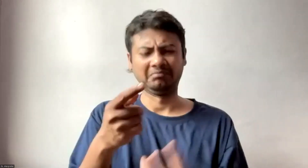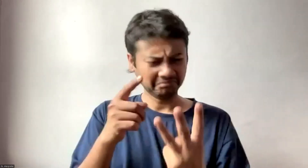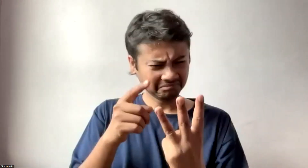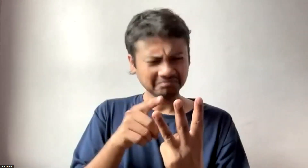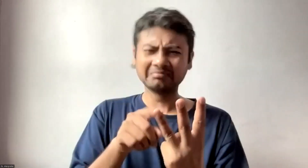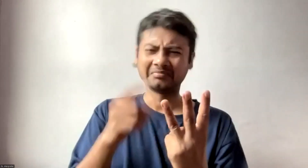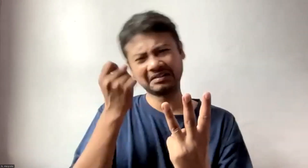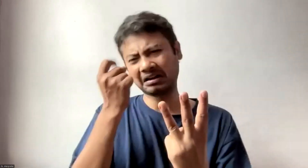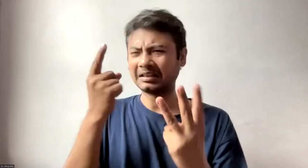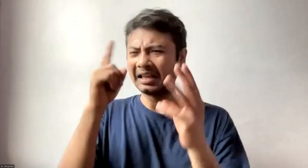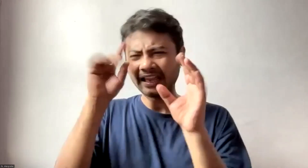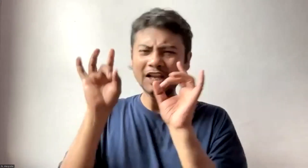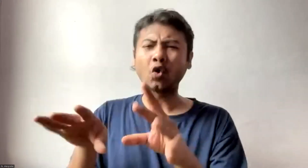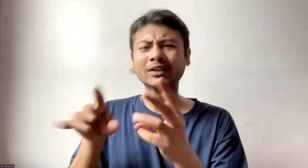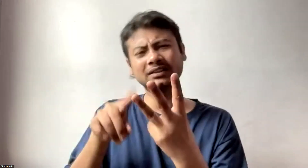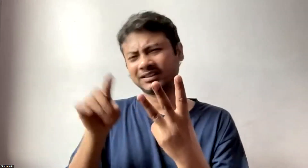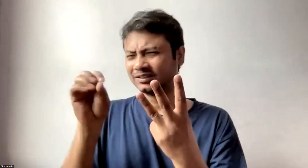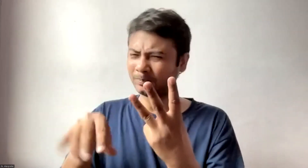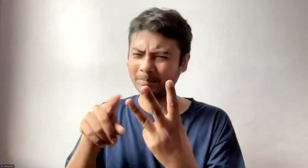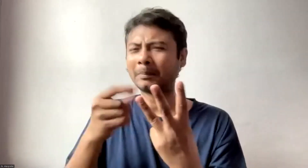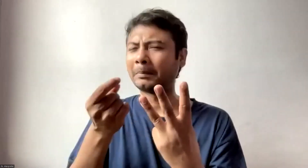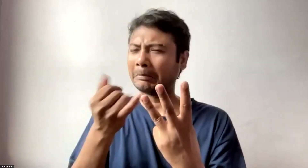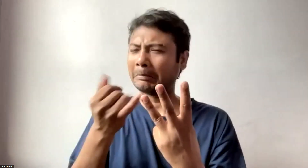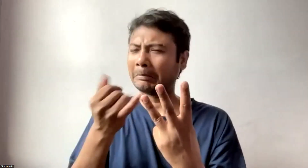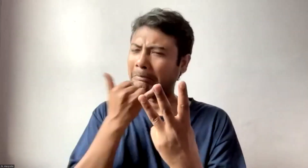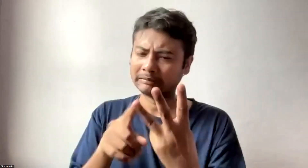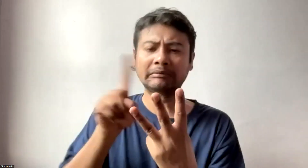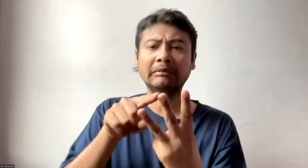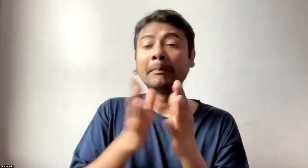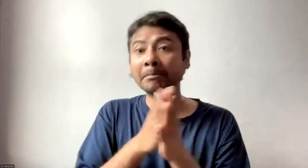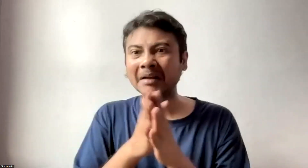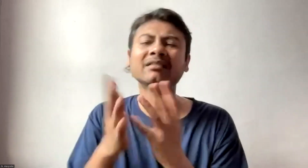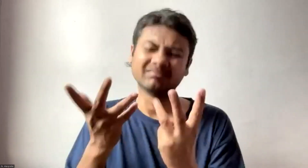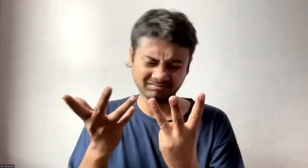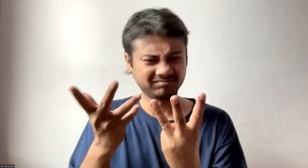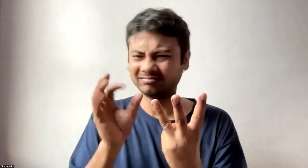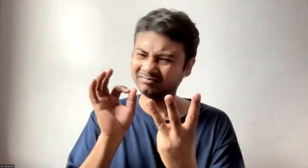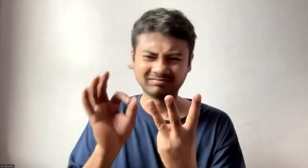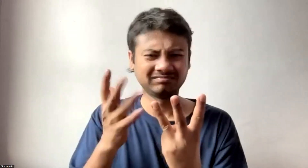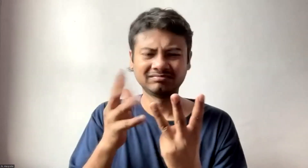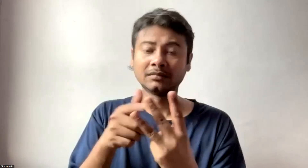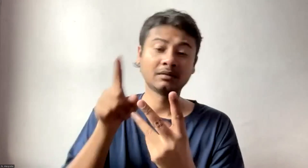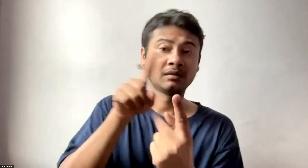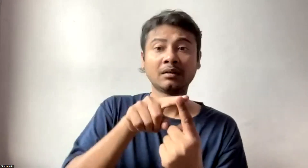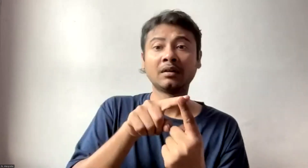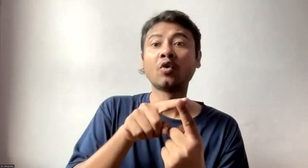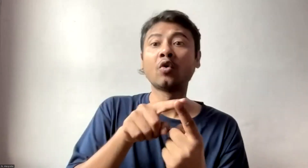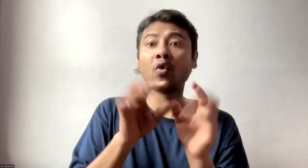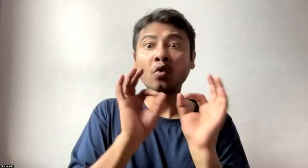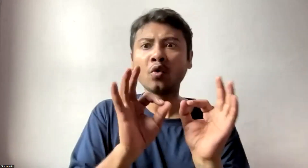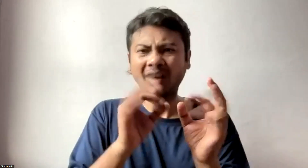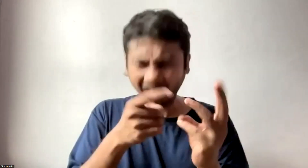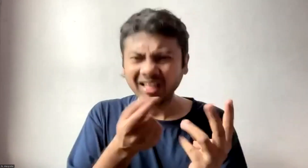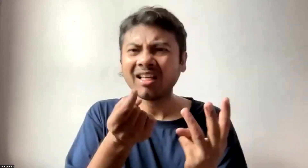of goodness, the person is so happy and so satisfied. His family life is